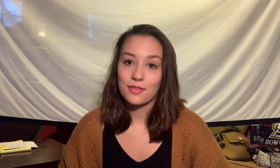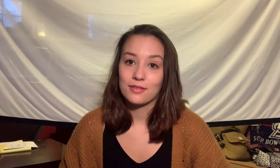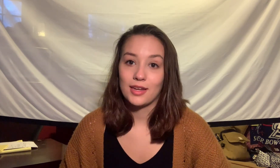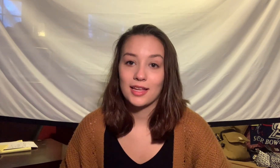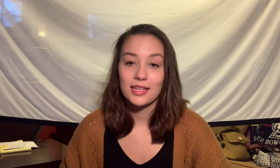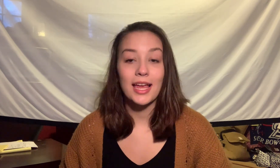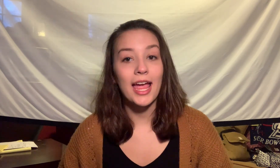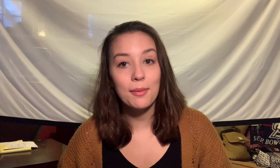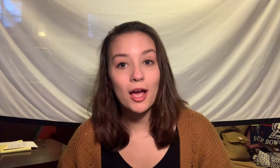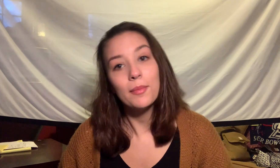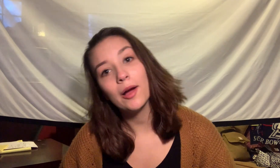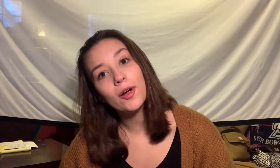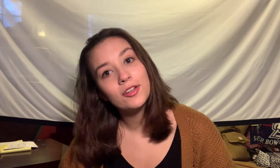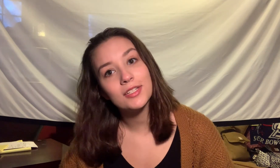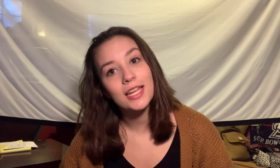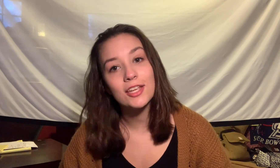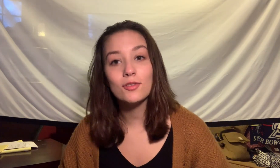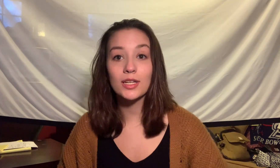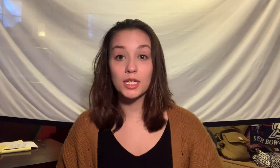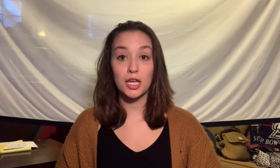than asking, hey mom, how are you today? You can